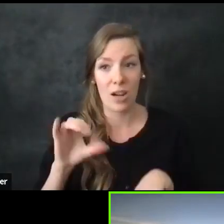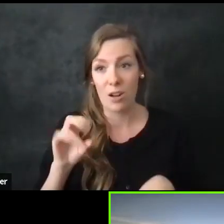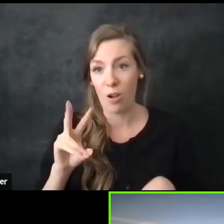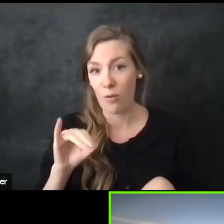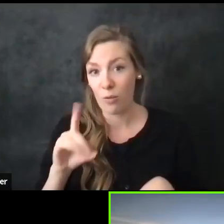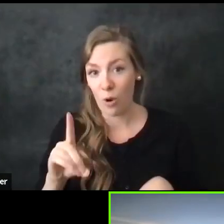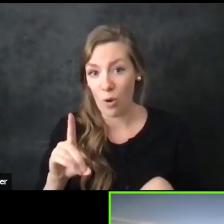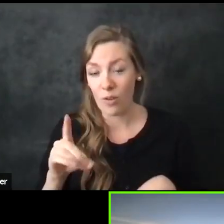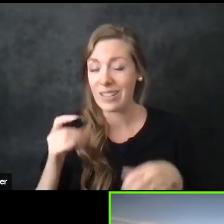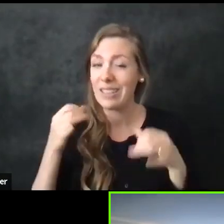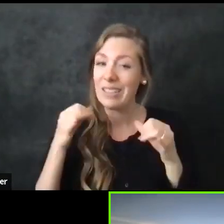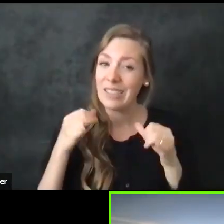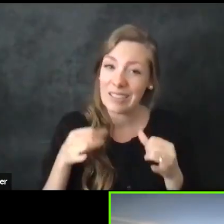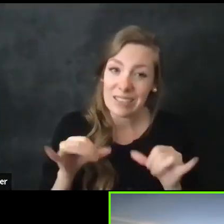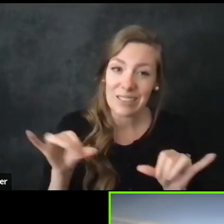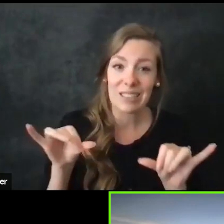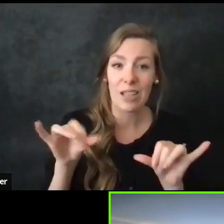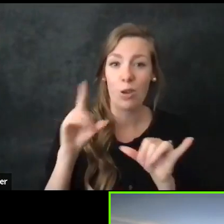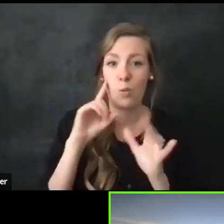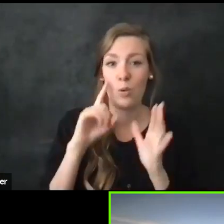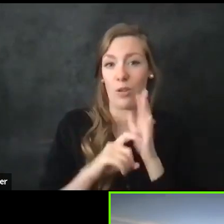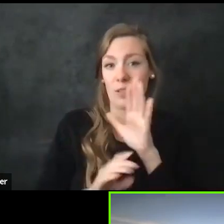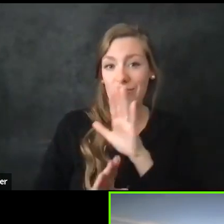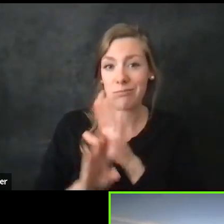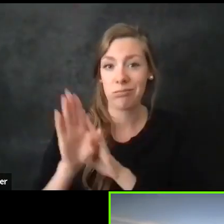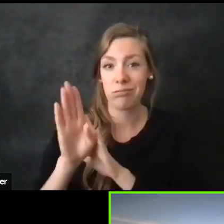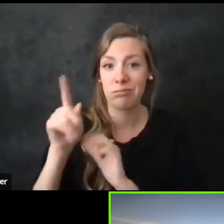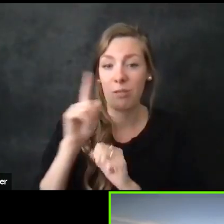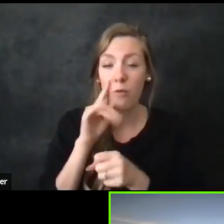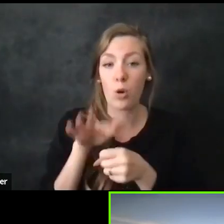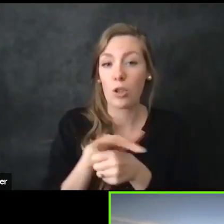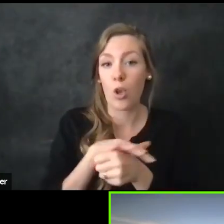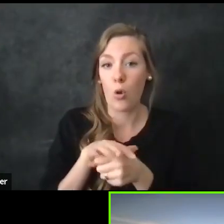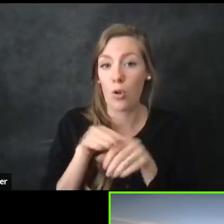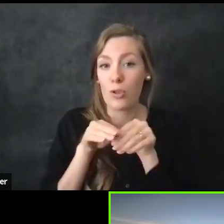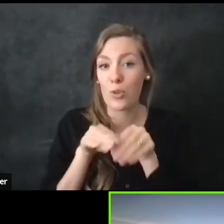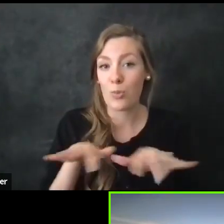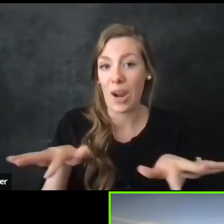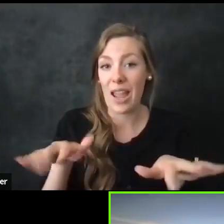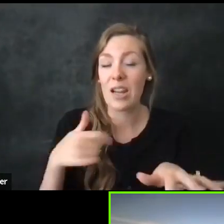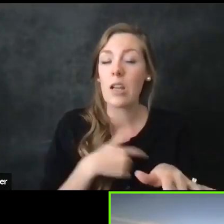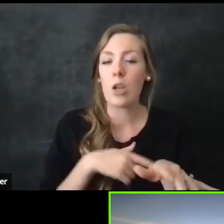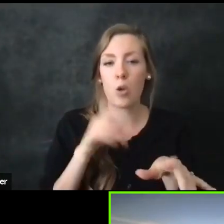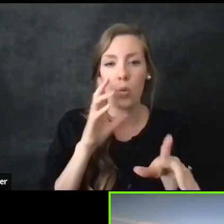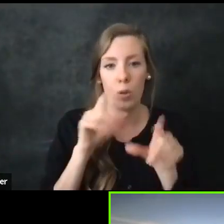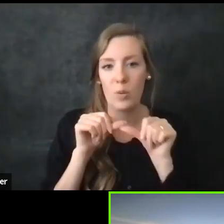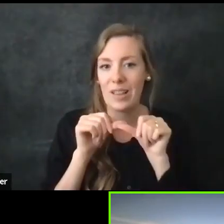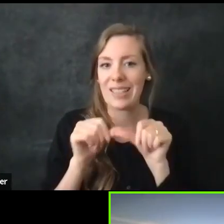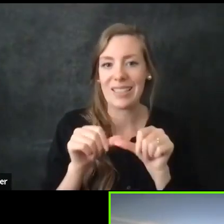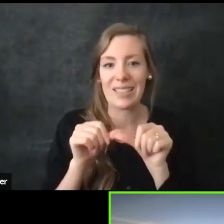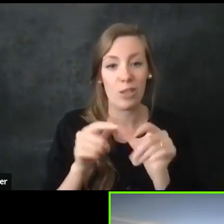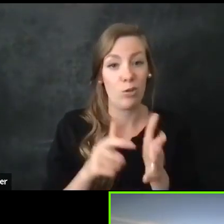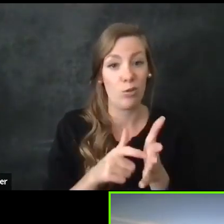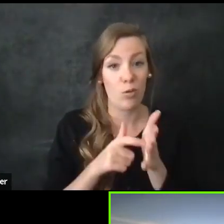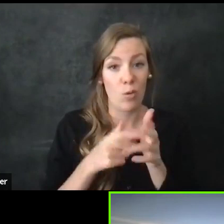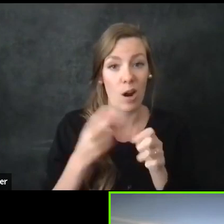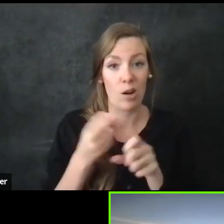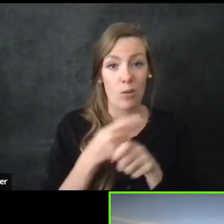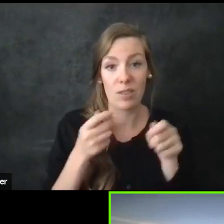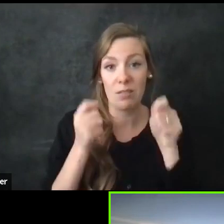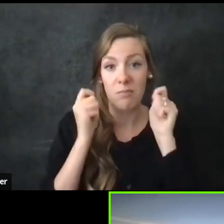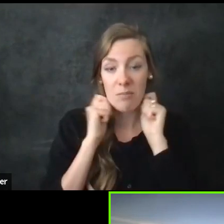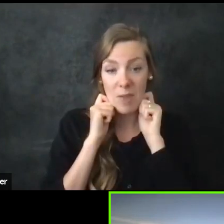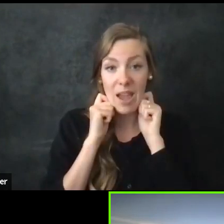that we still are in a surge in terms of local transmission, we will continue to require wearing the